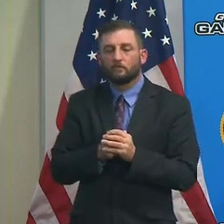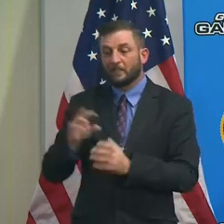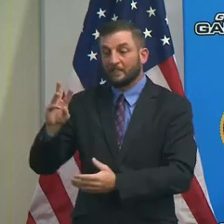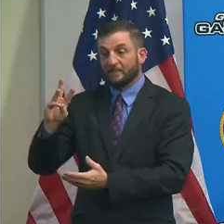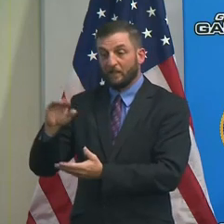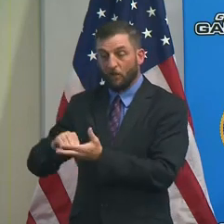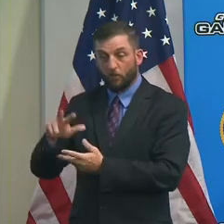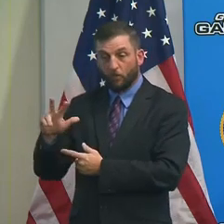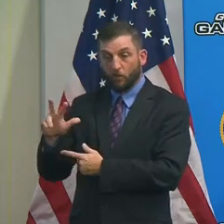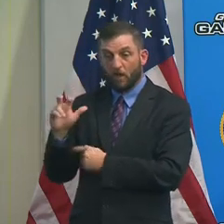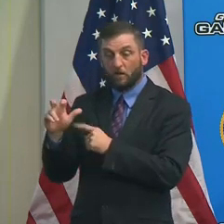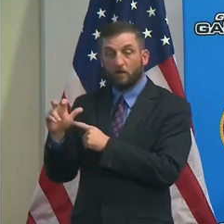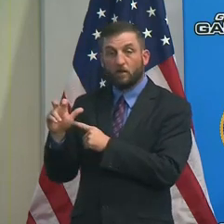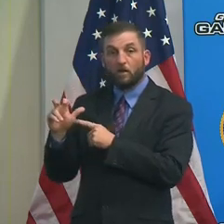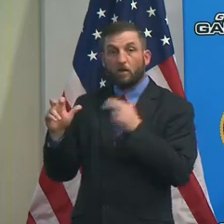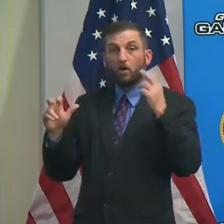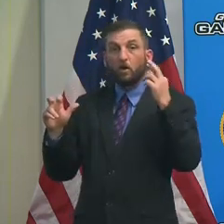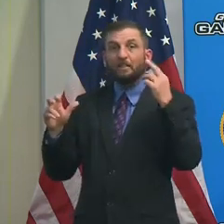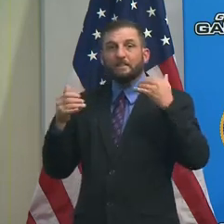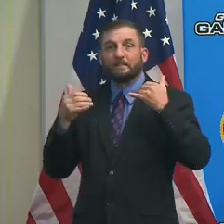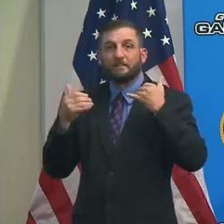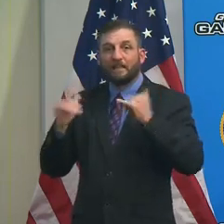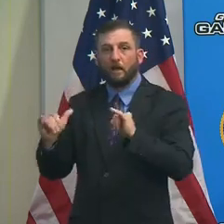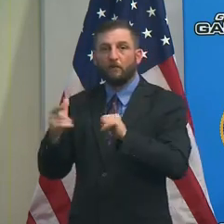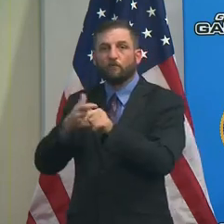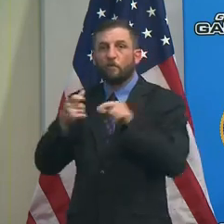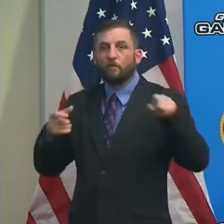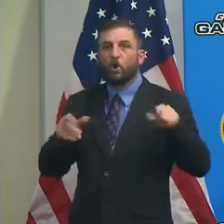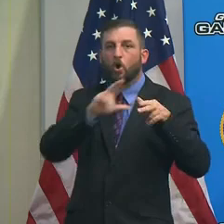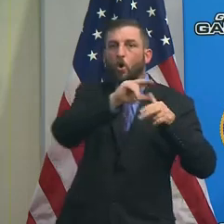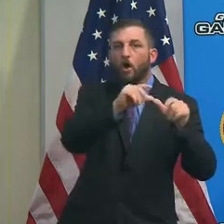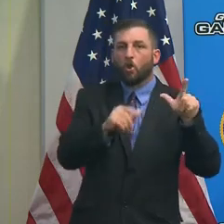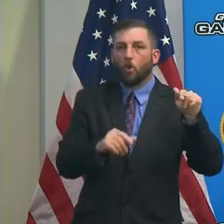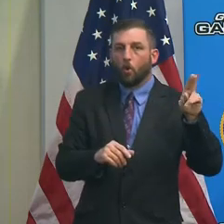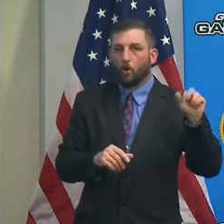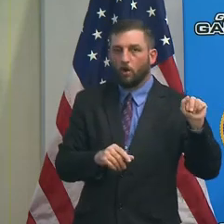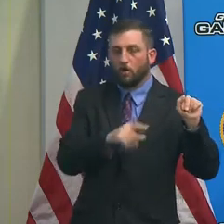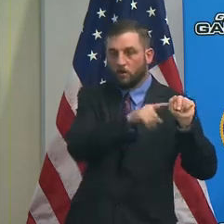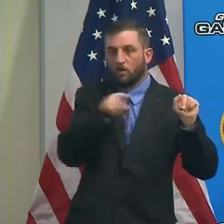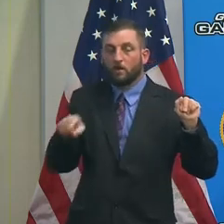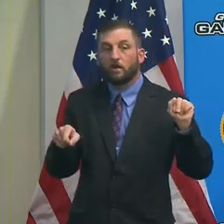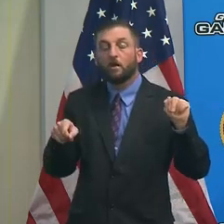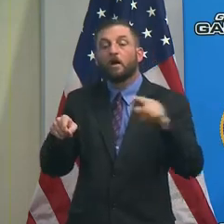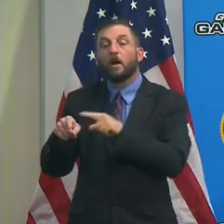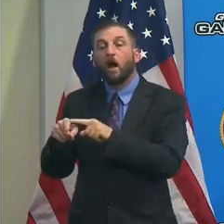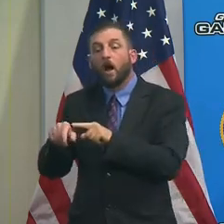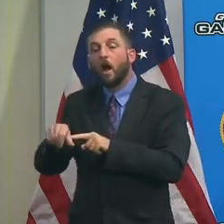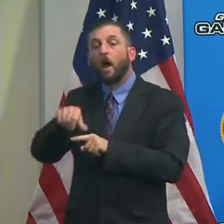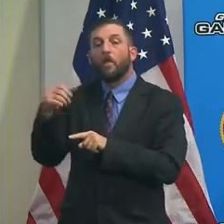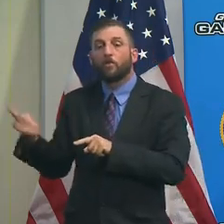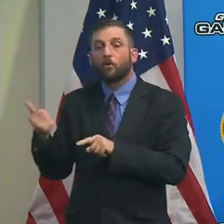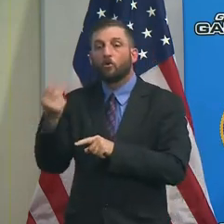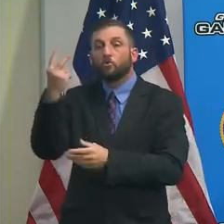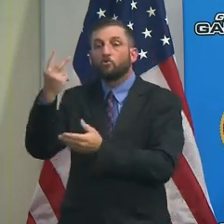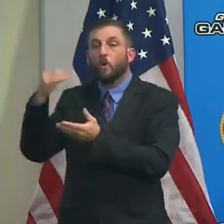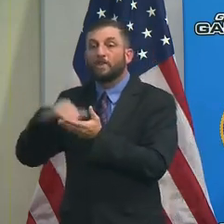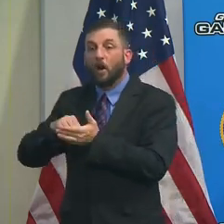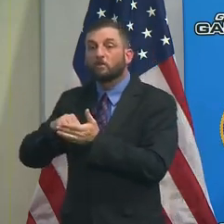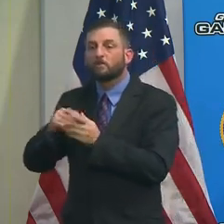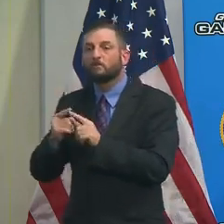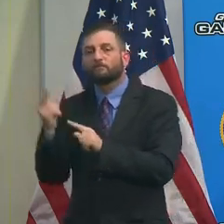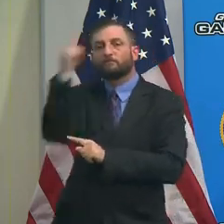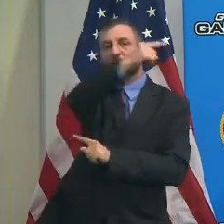6,300 of those were because of Hurricane Laura. And then there's an additional 2,000 from Laura that are in